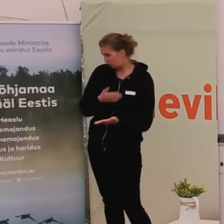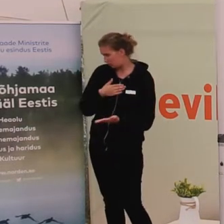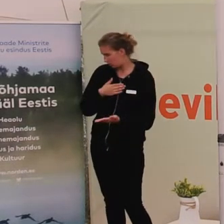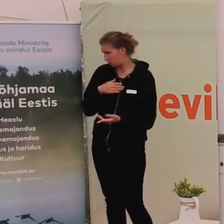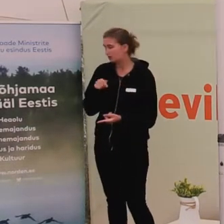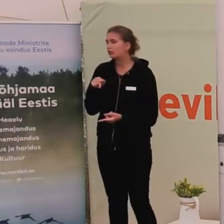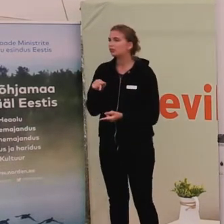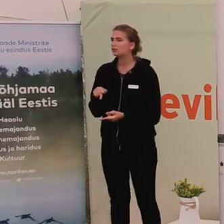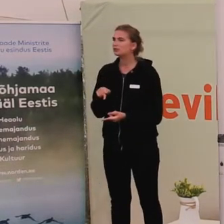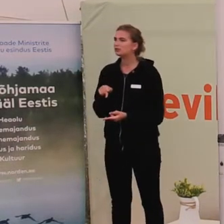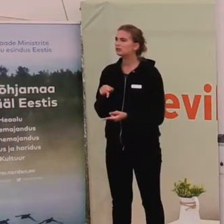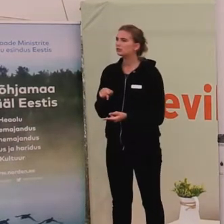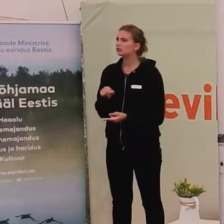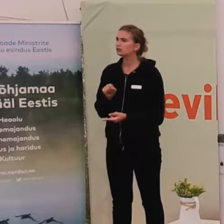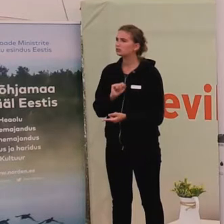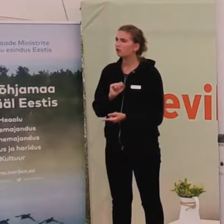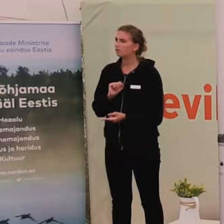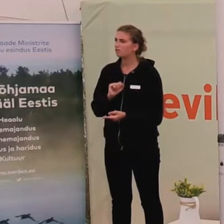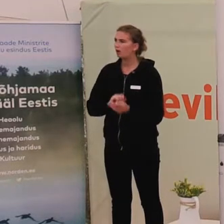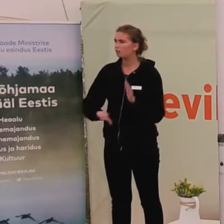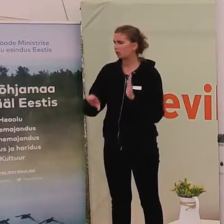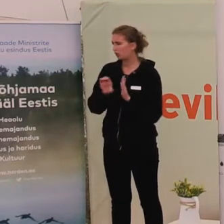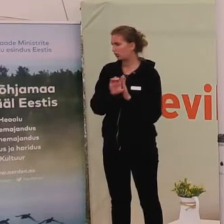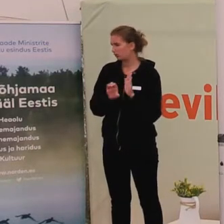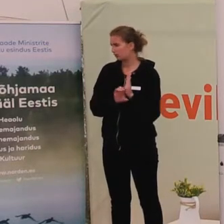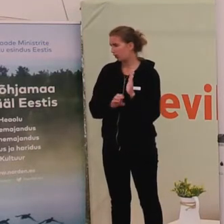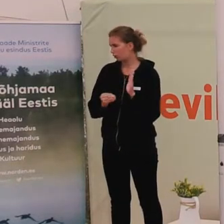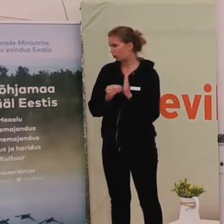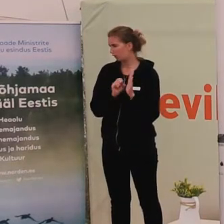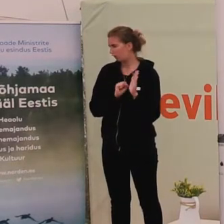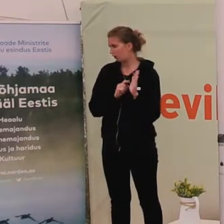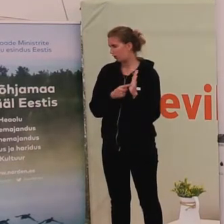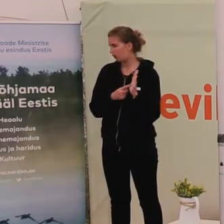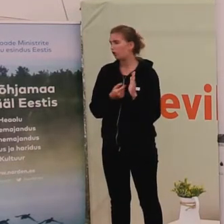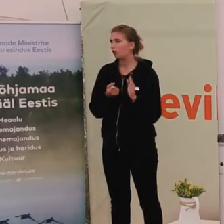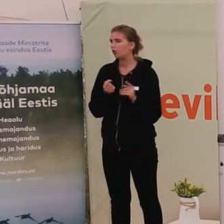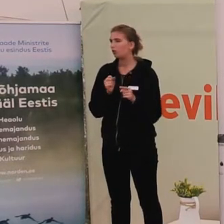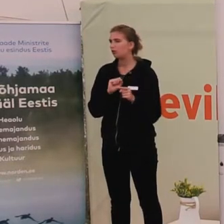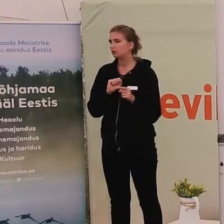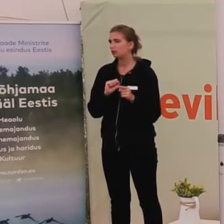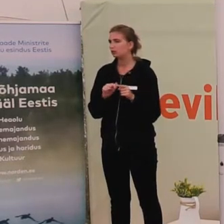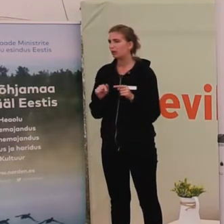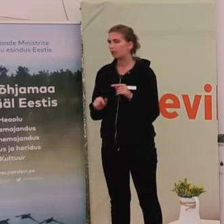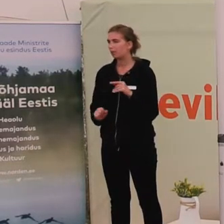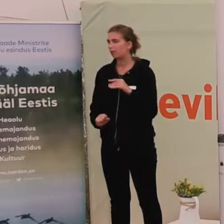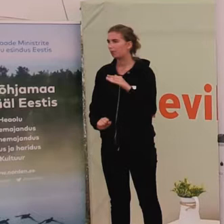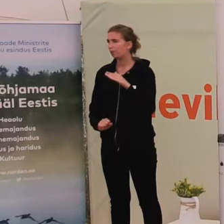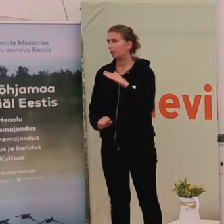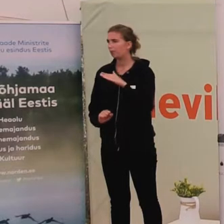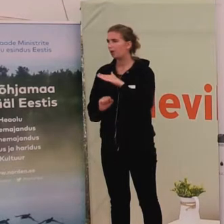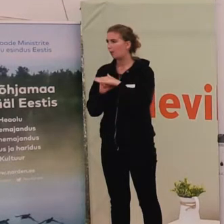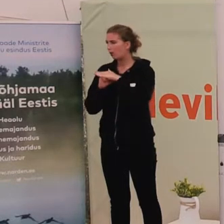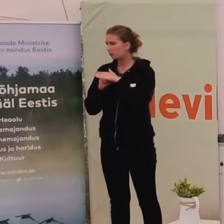pure physical basic law. It calls maximum power,